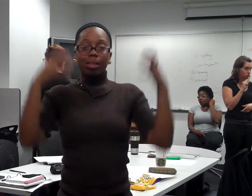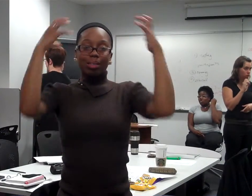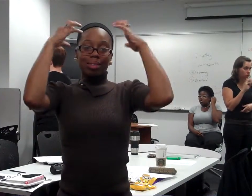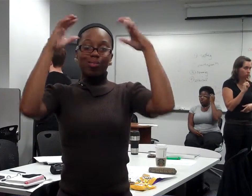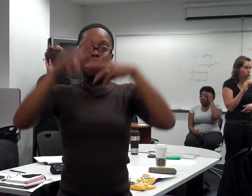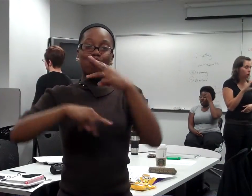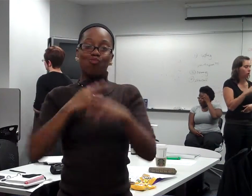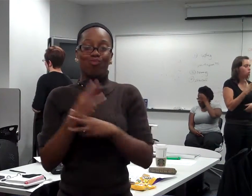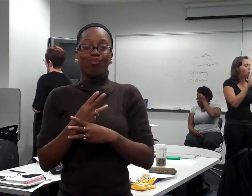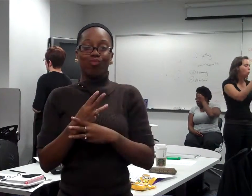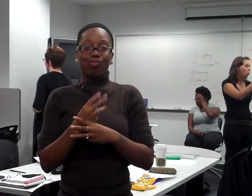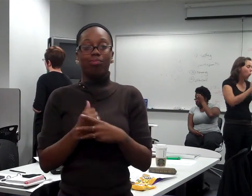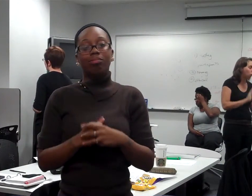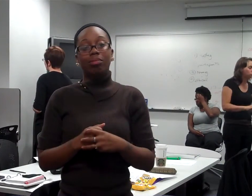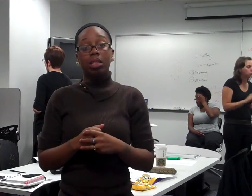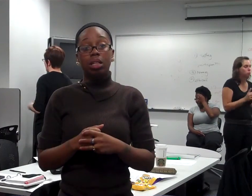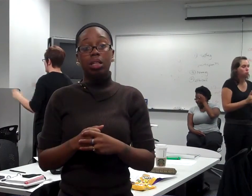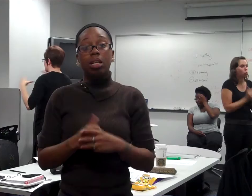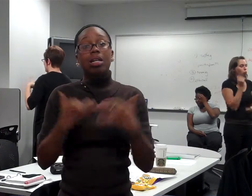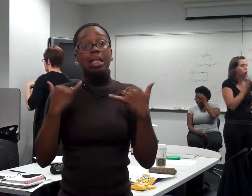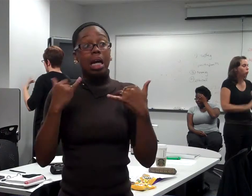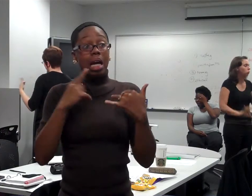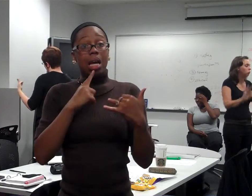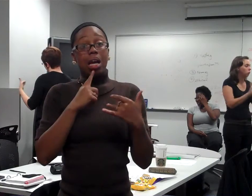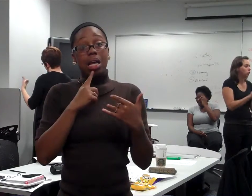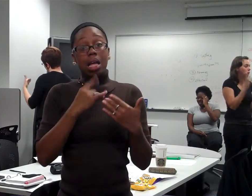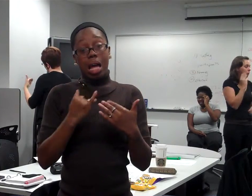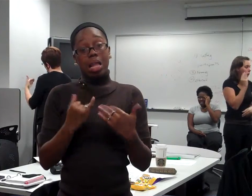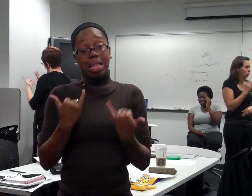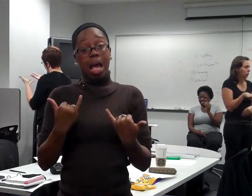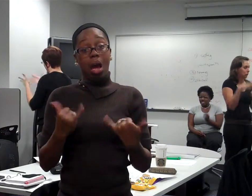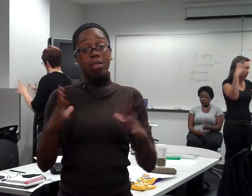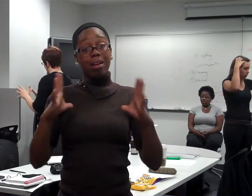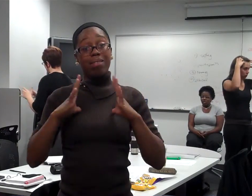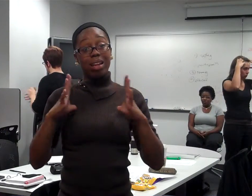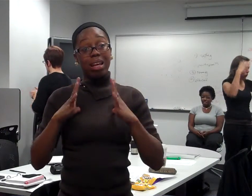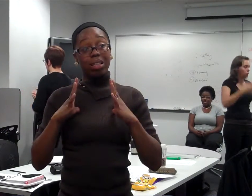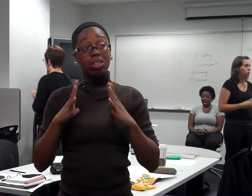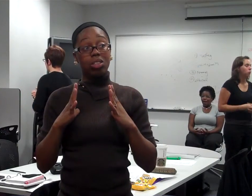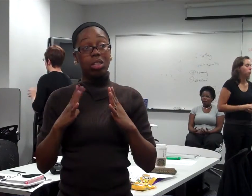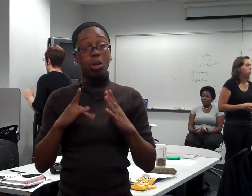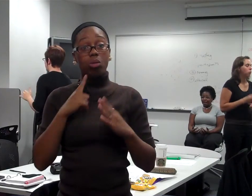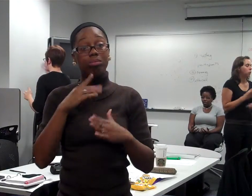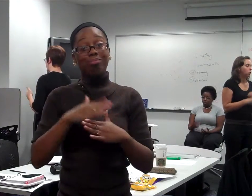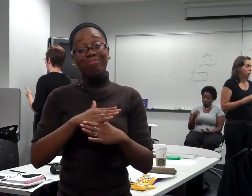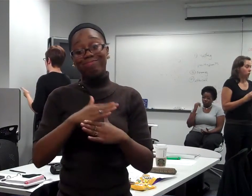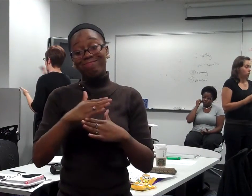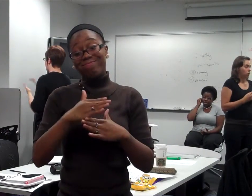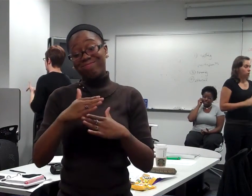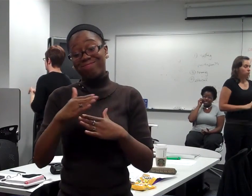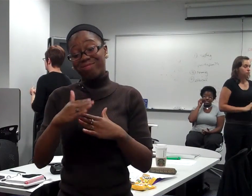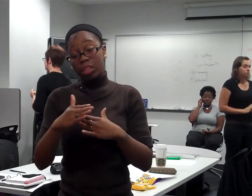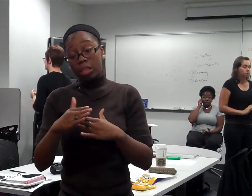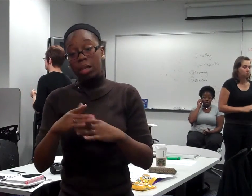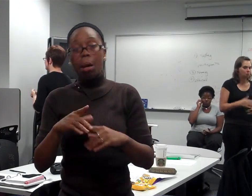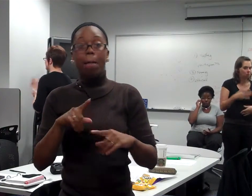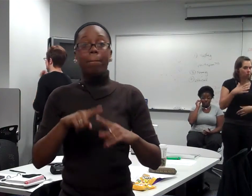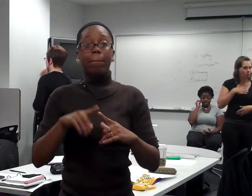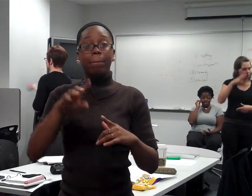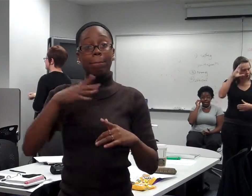Once the trip was coming very close to an end, my husband had a lot of disbelief as to how magical Disney really was.